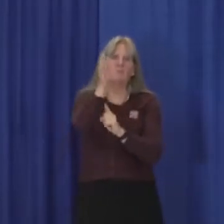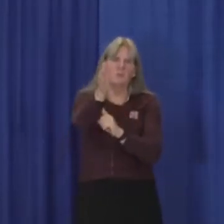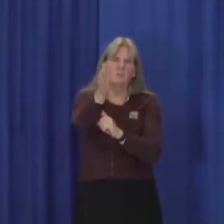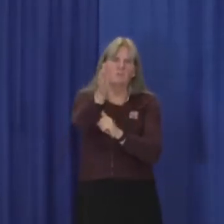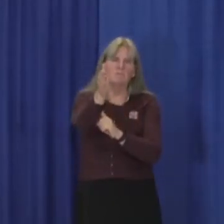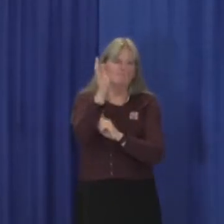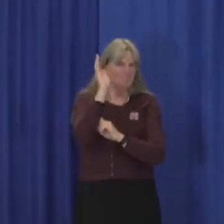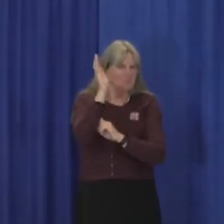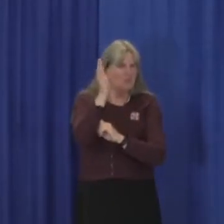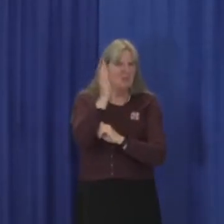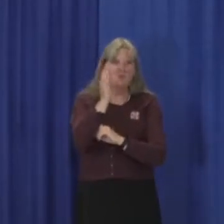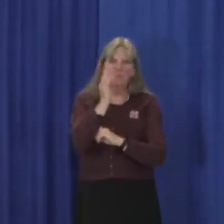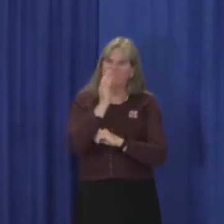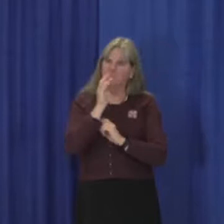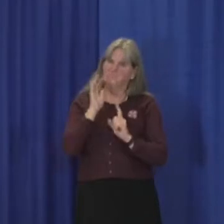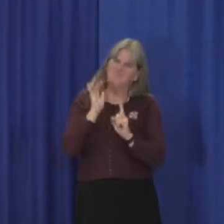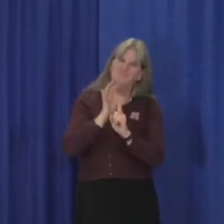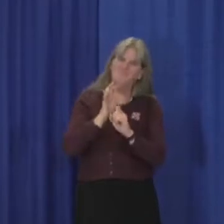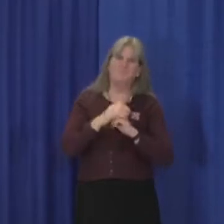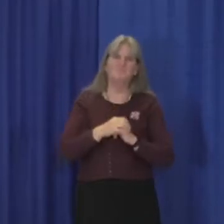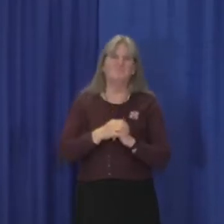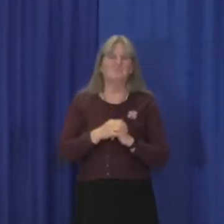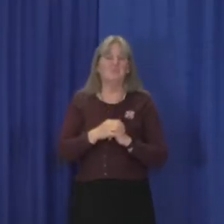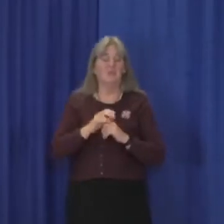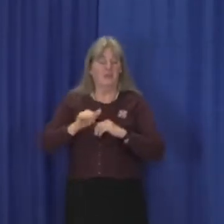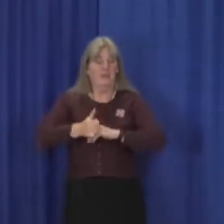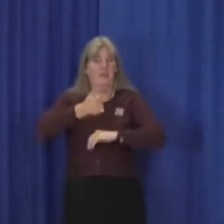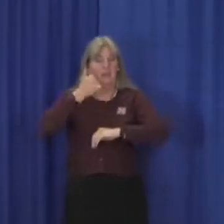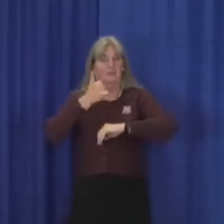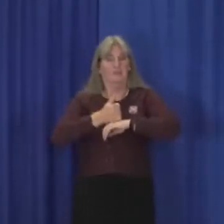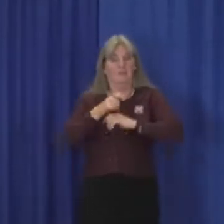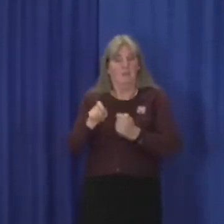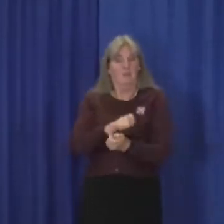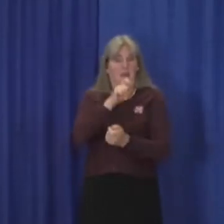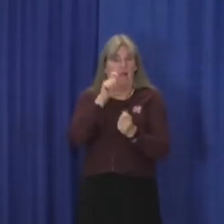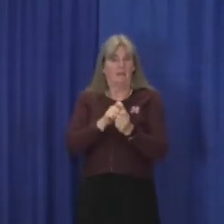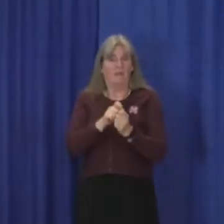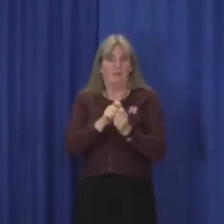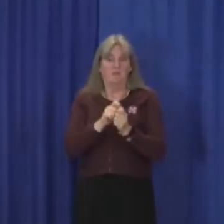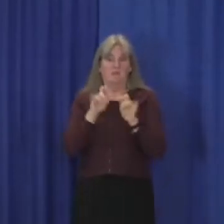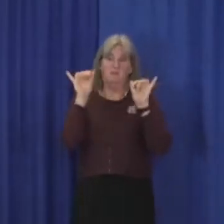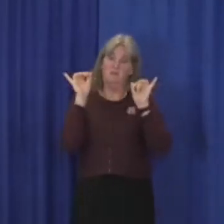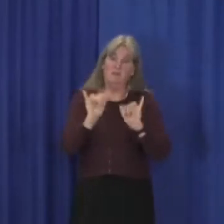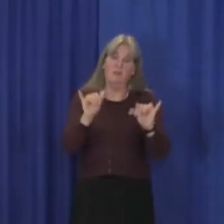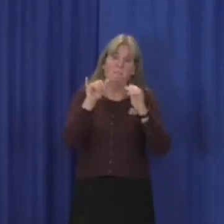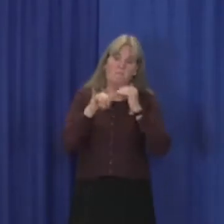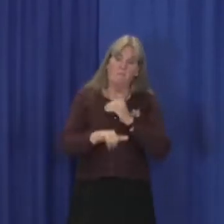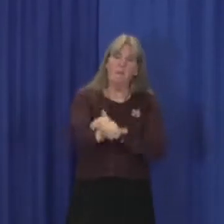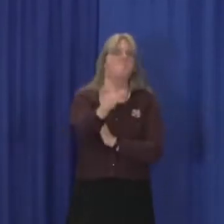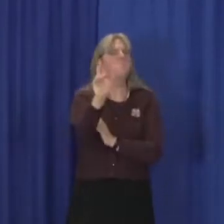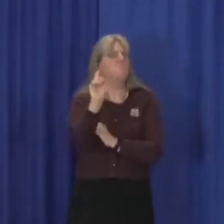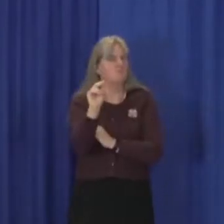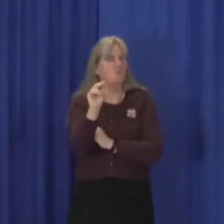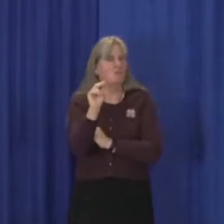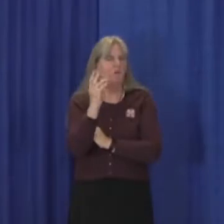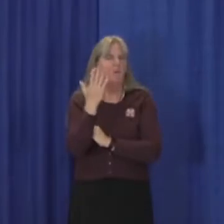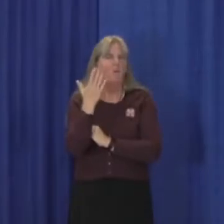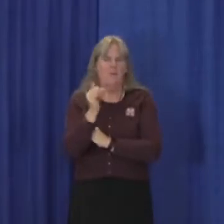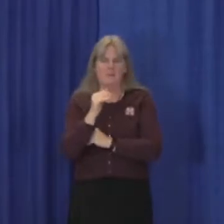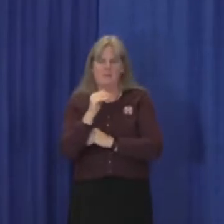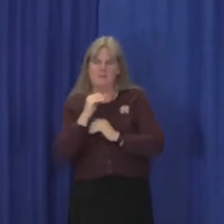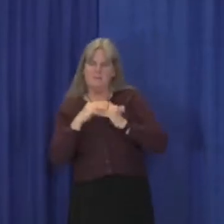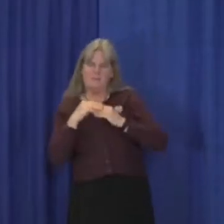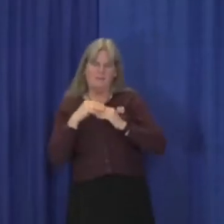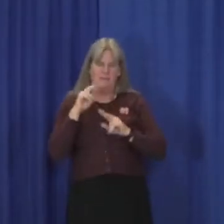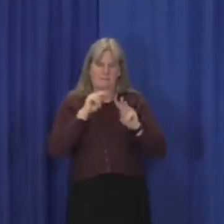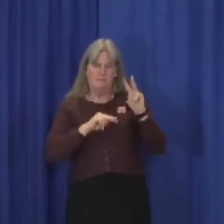Nothing can be set in stone in this dynamic, always changing health situation that we're all faced with. I